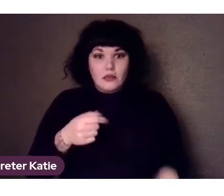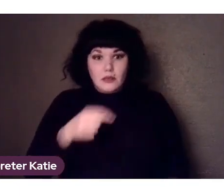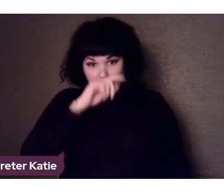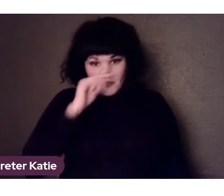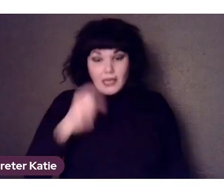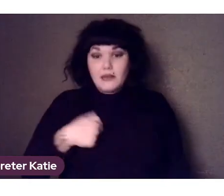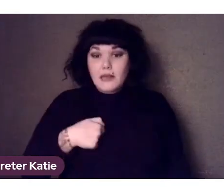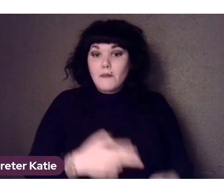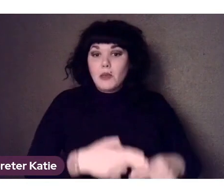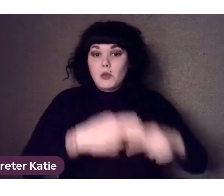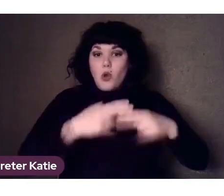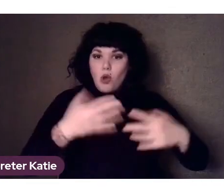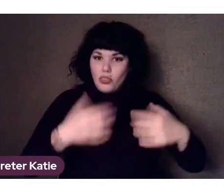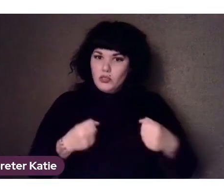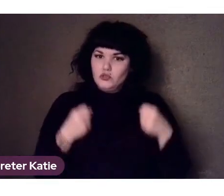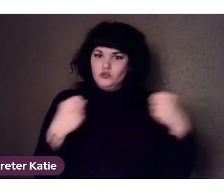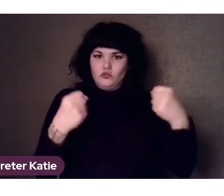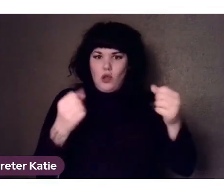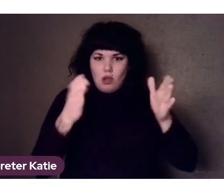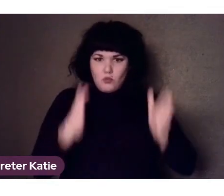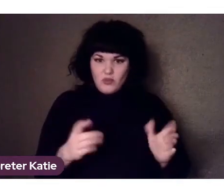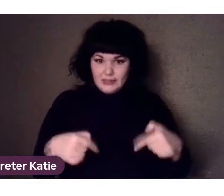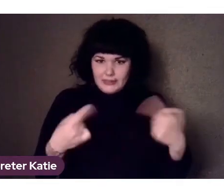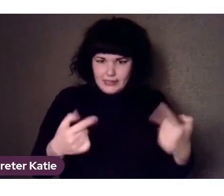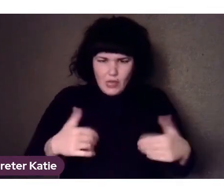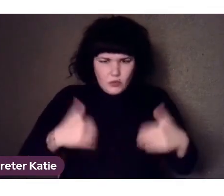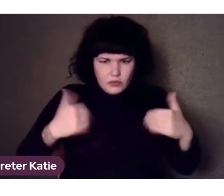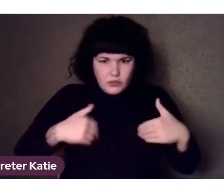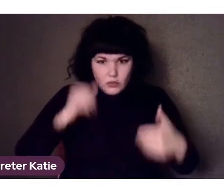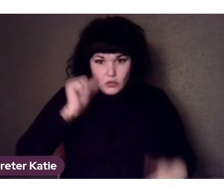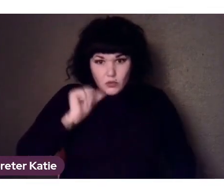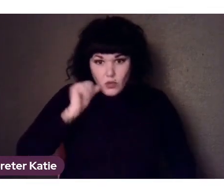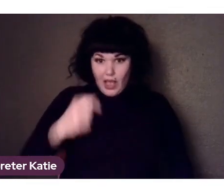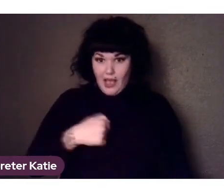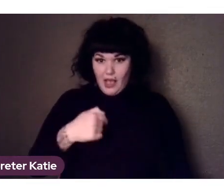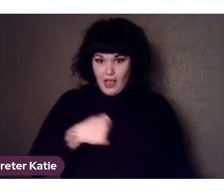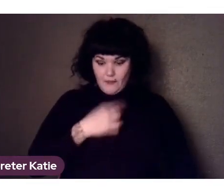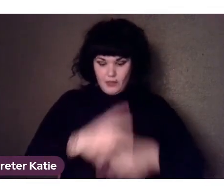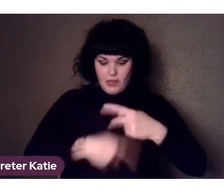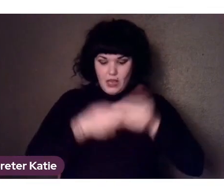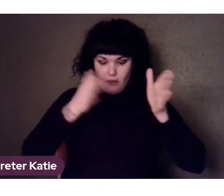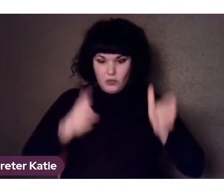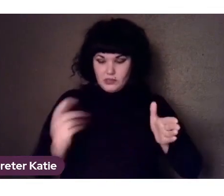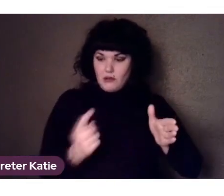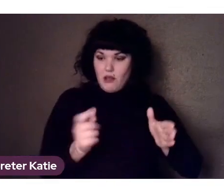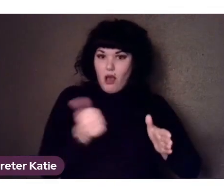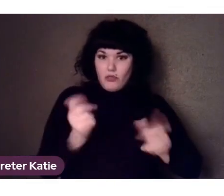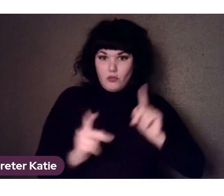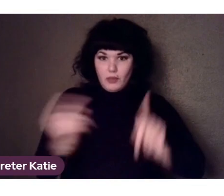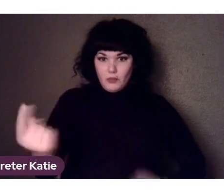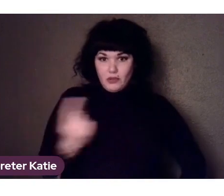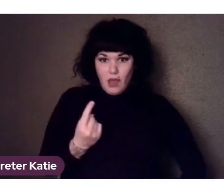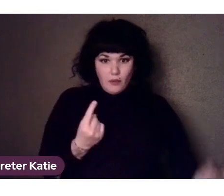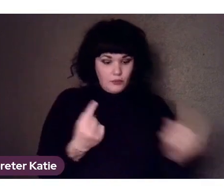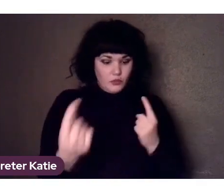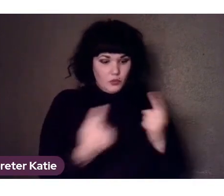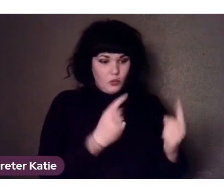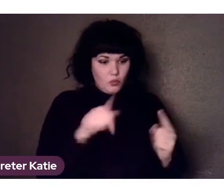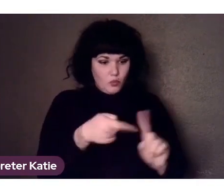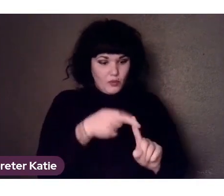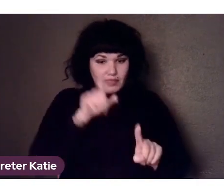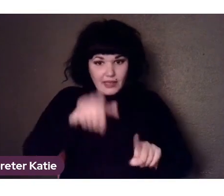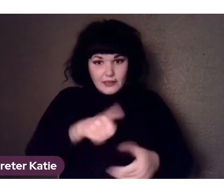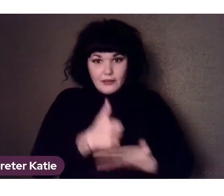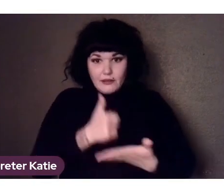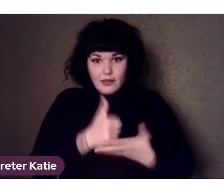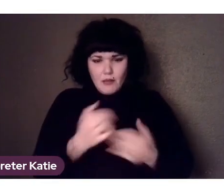little girl? I am the person others come to when they need help. There are many people in this community who can